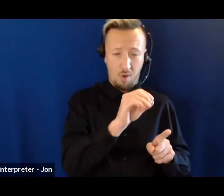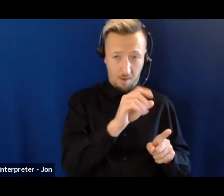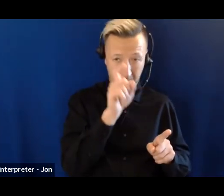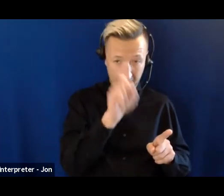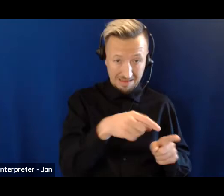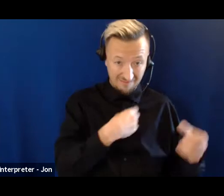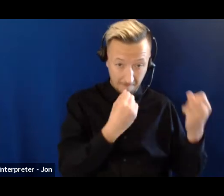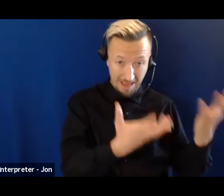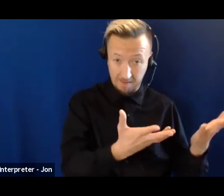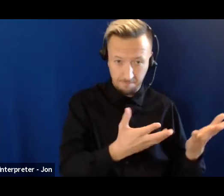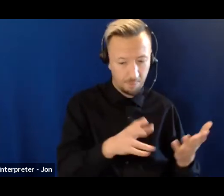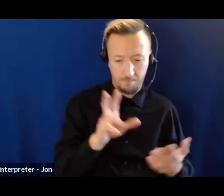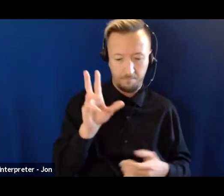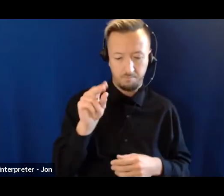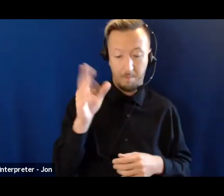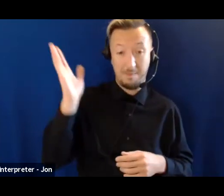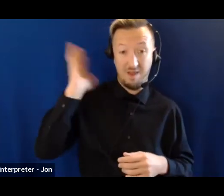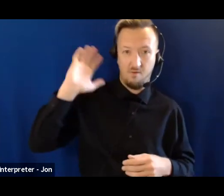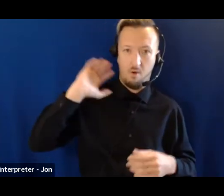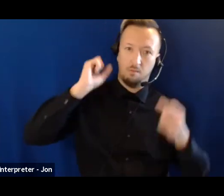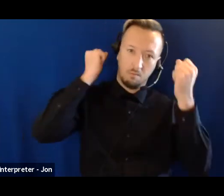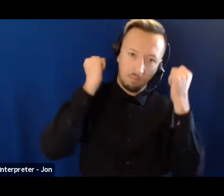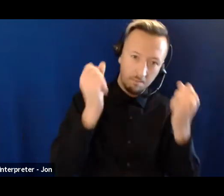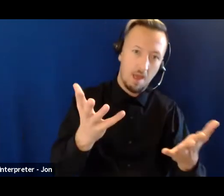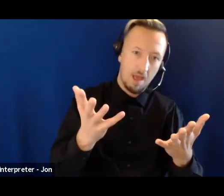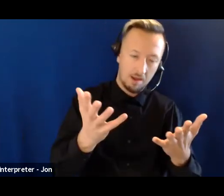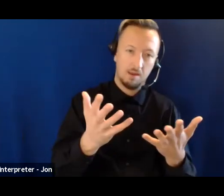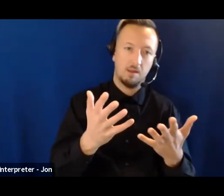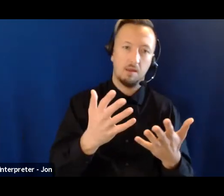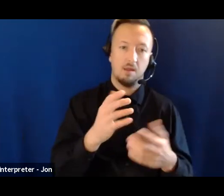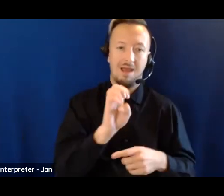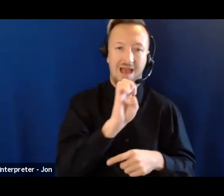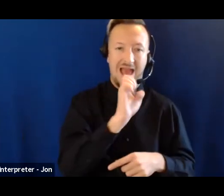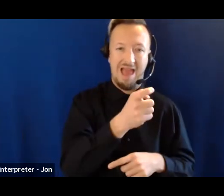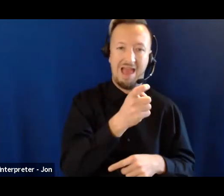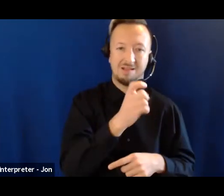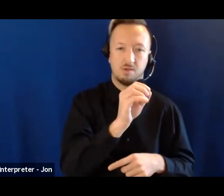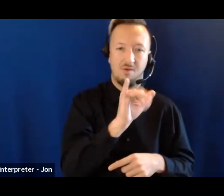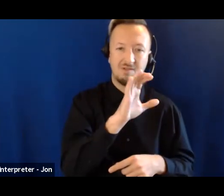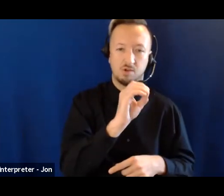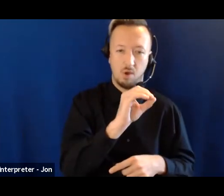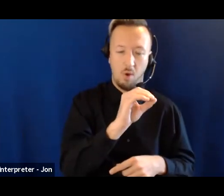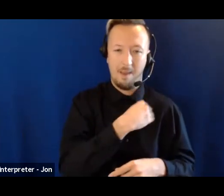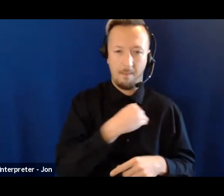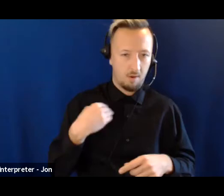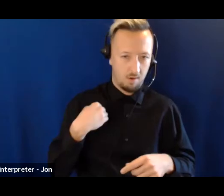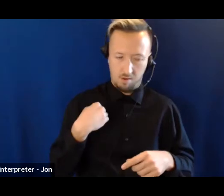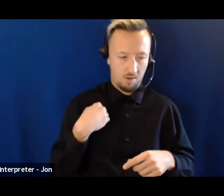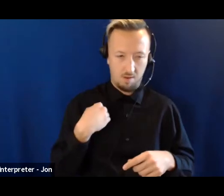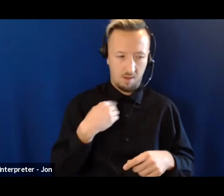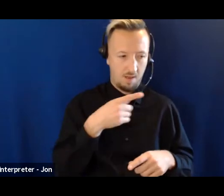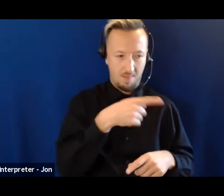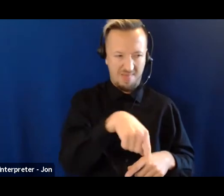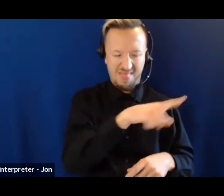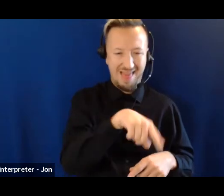ex officio members, it was becoming hard to stay compliant as a SILC because they all worked for the